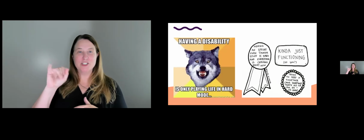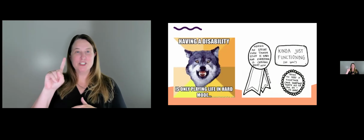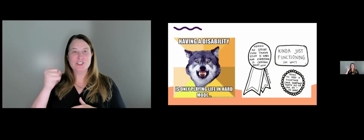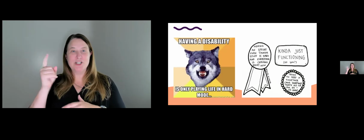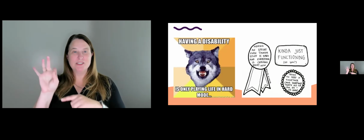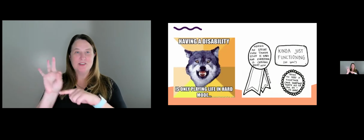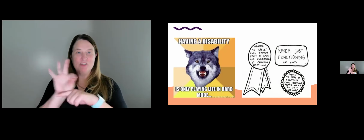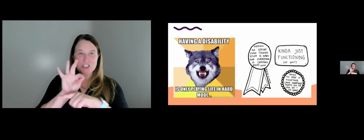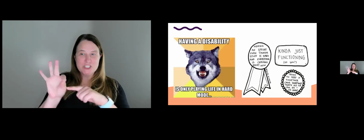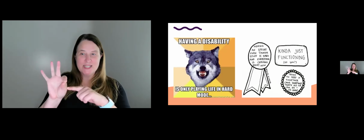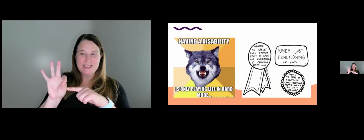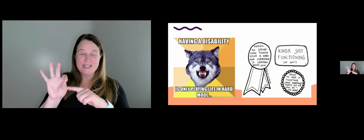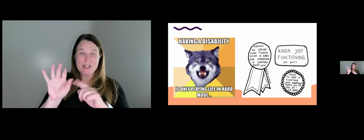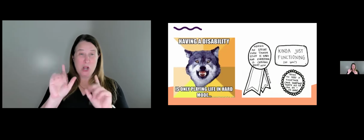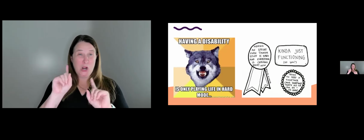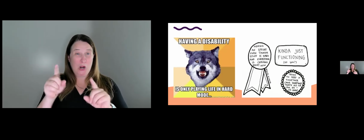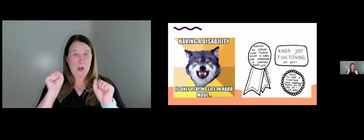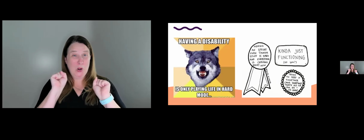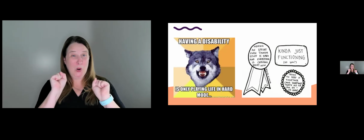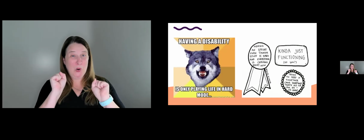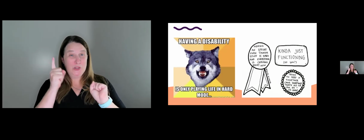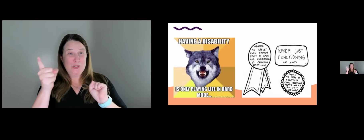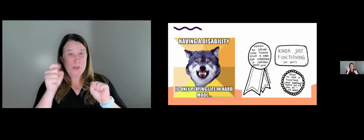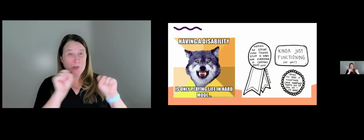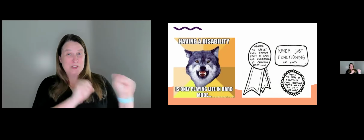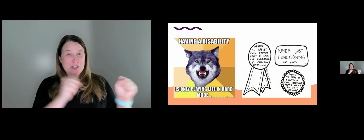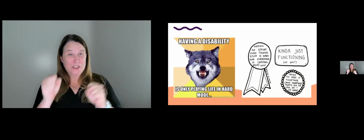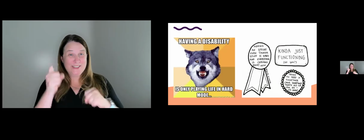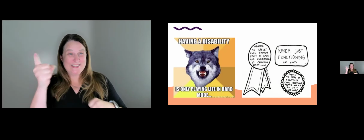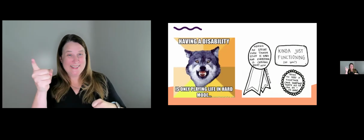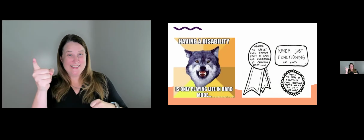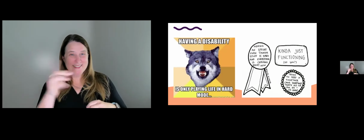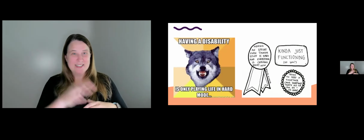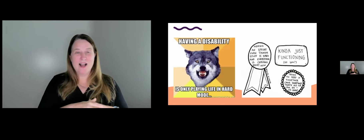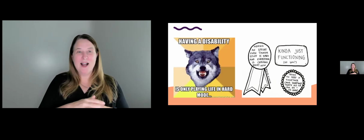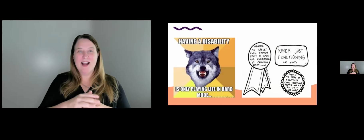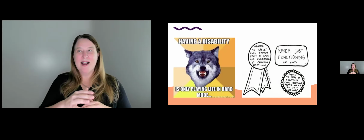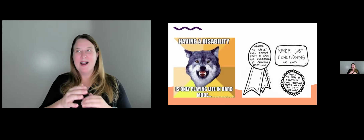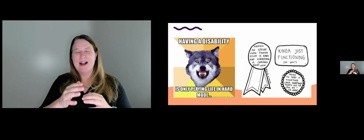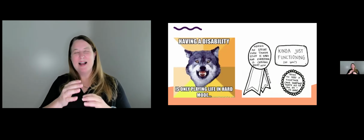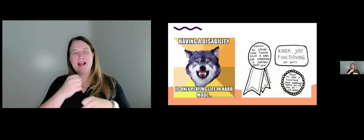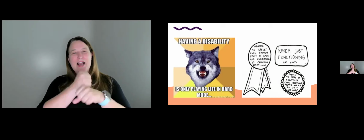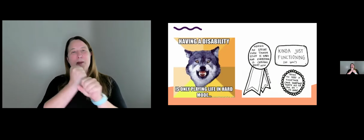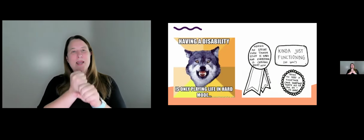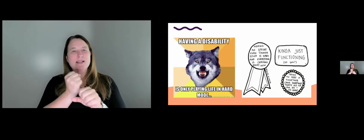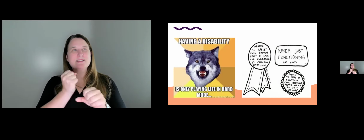The second one says, kind of just functioning. And then it says, go